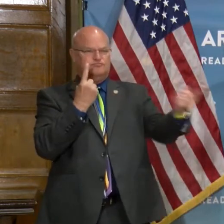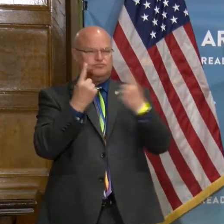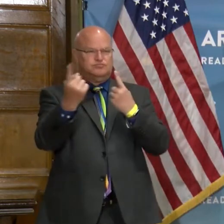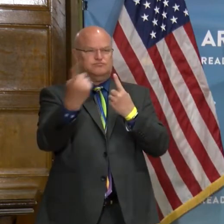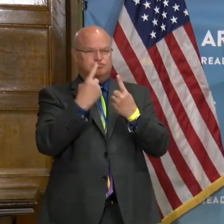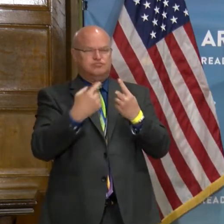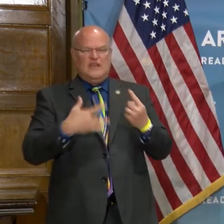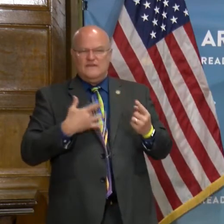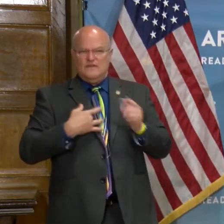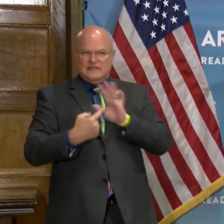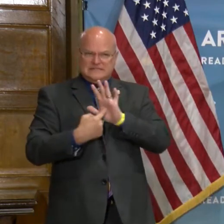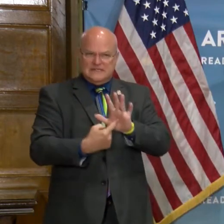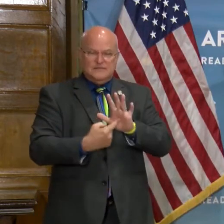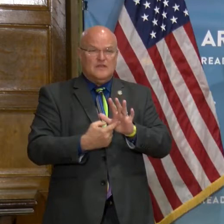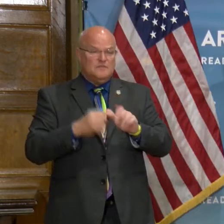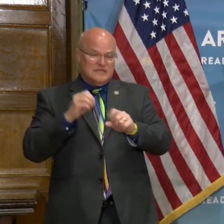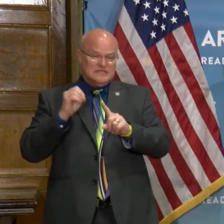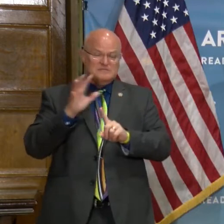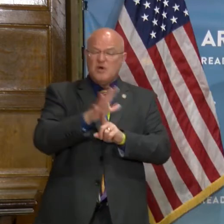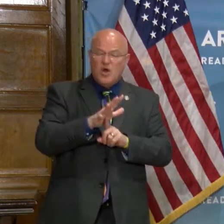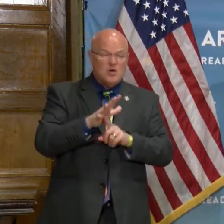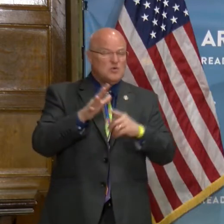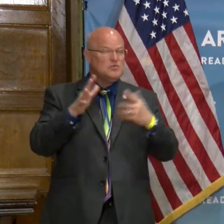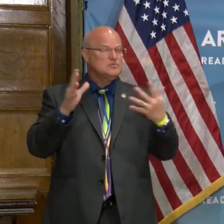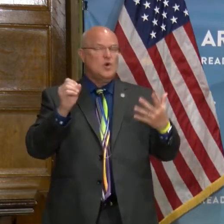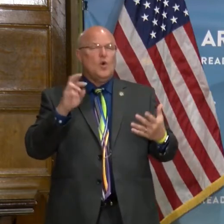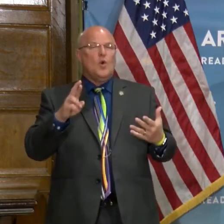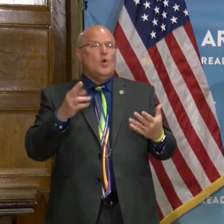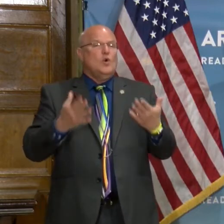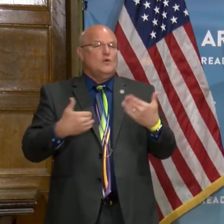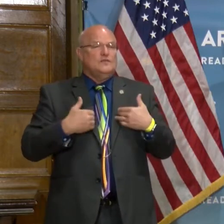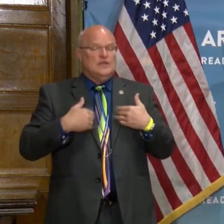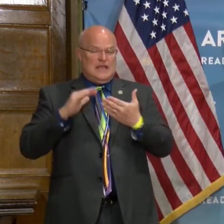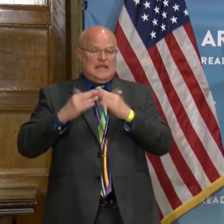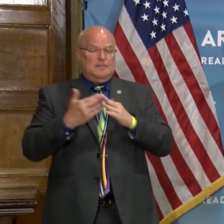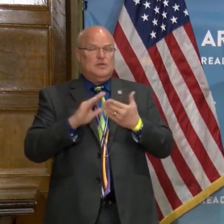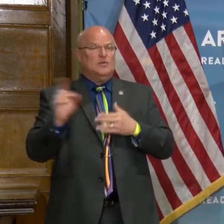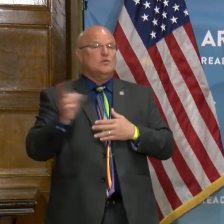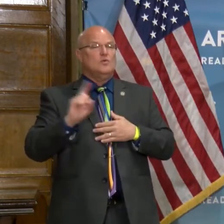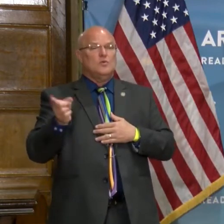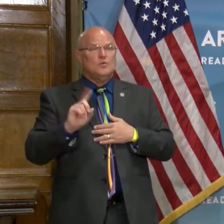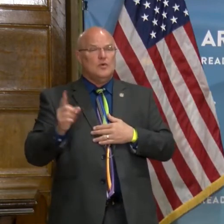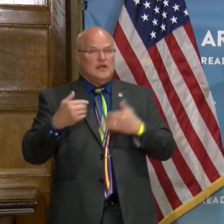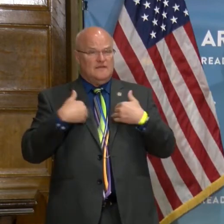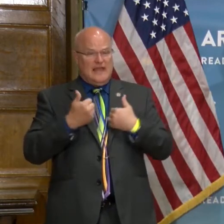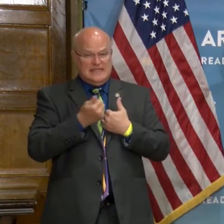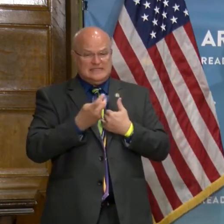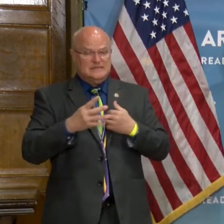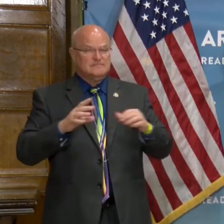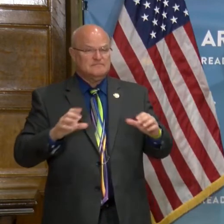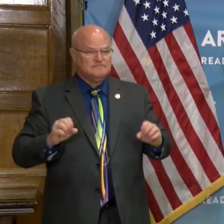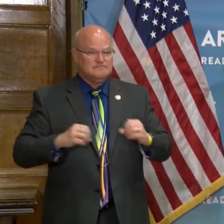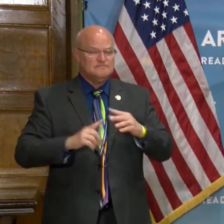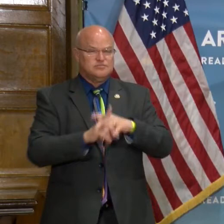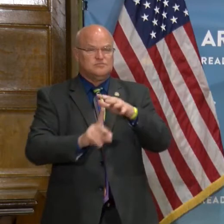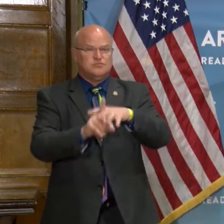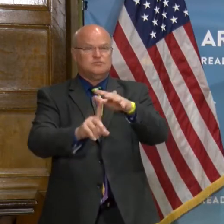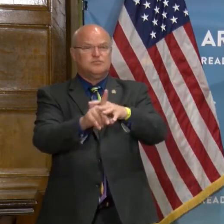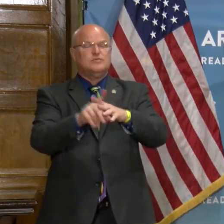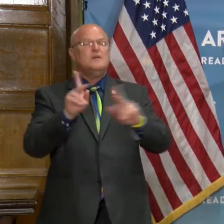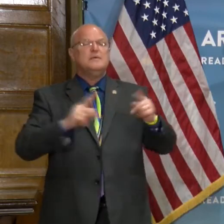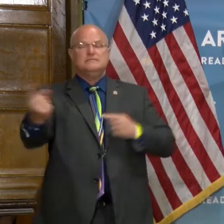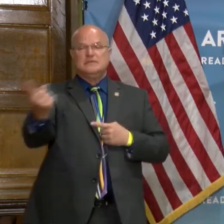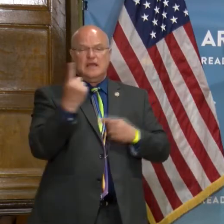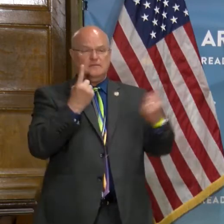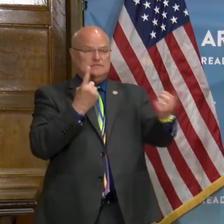you have symptoms, if you've been exposed, or if you're in a community where we've had some activity. We want people to come